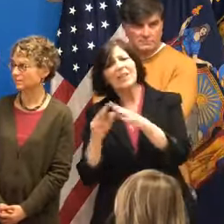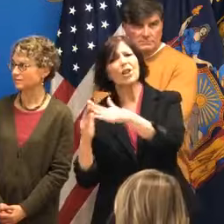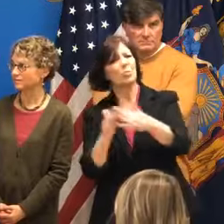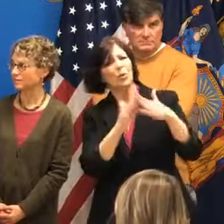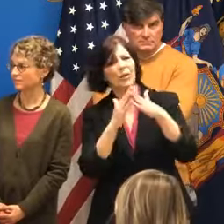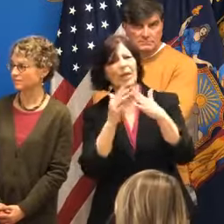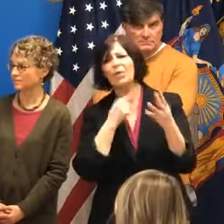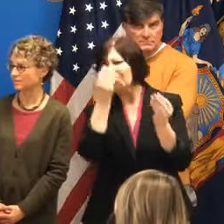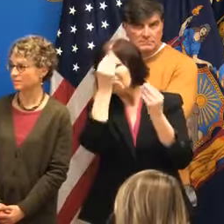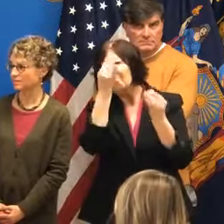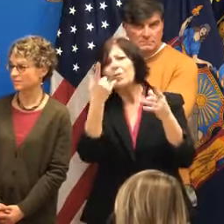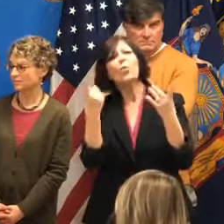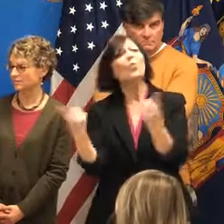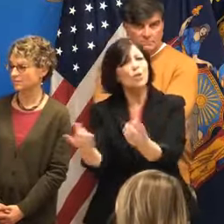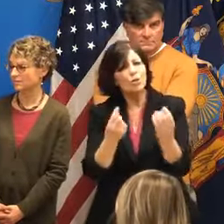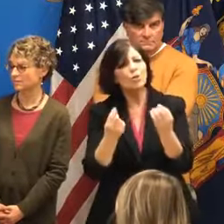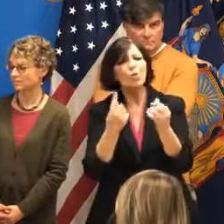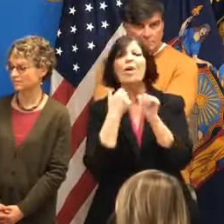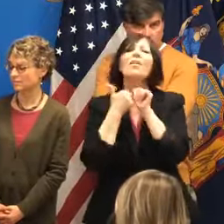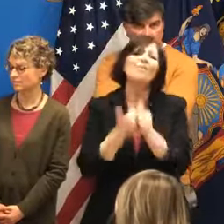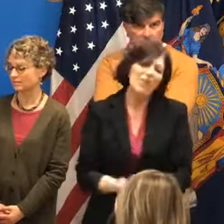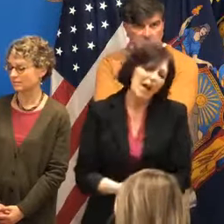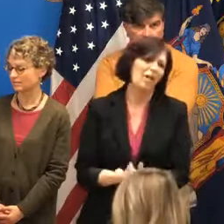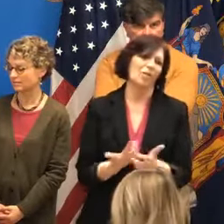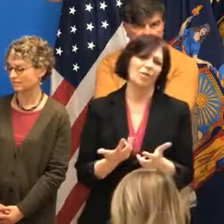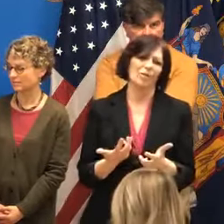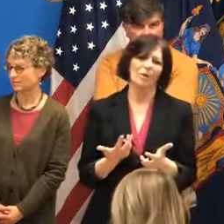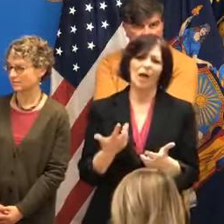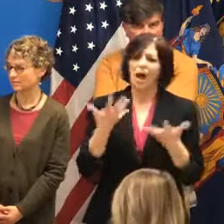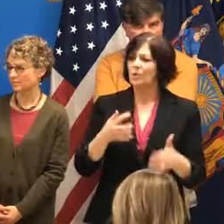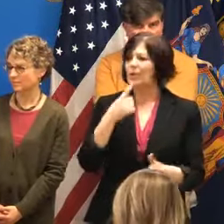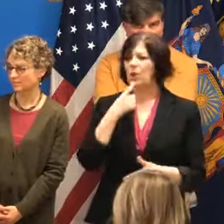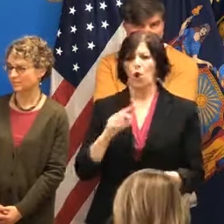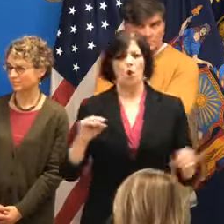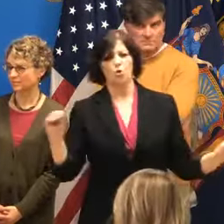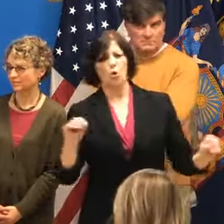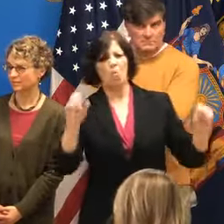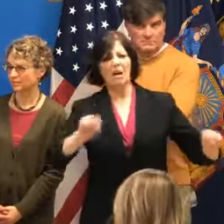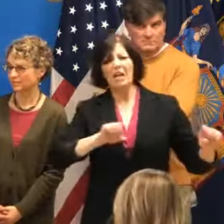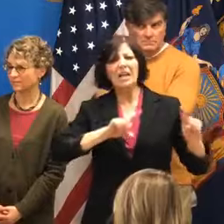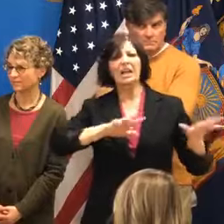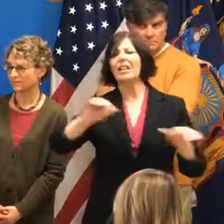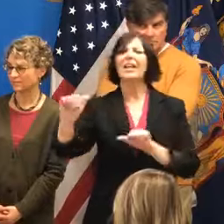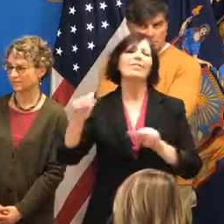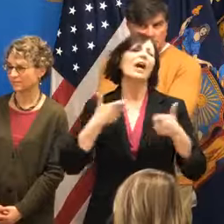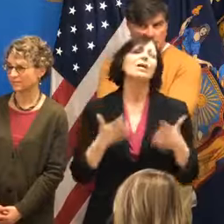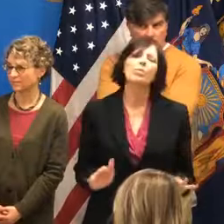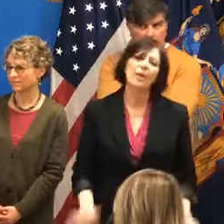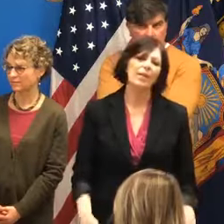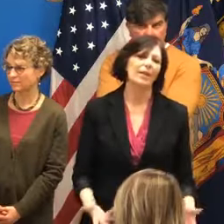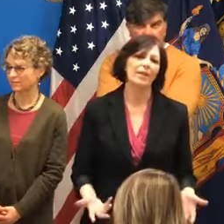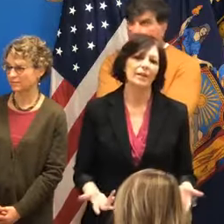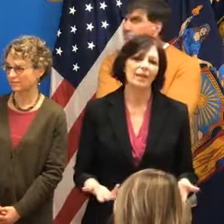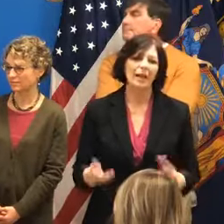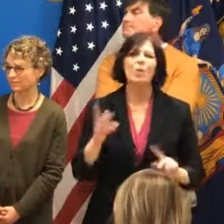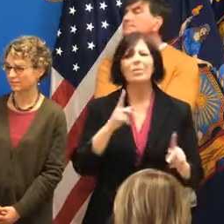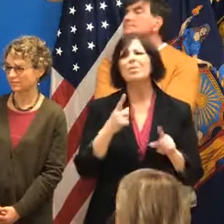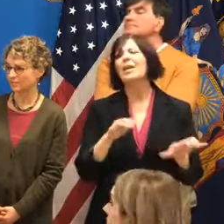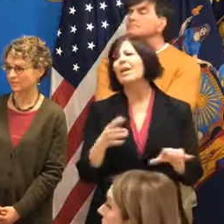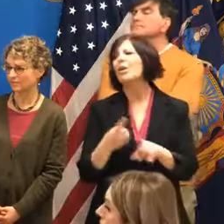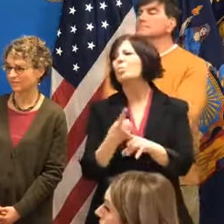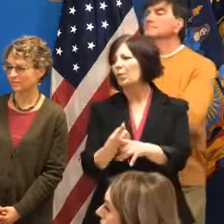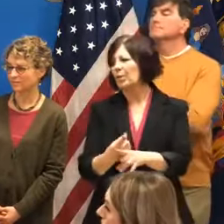advising appropriately. And I don't want to have to get to a point where we're saying no one can go anywhere and shutting down the community. So we want people to act appropriately. I